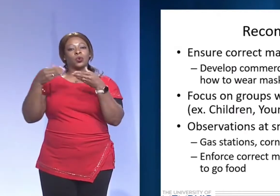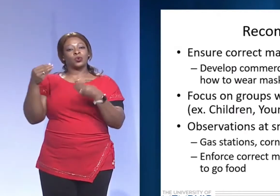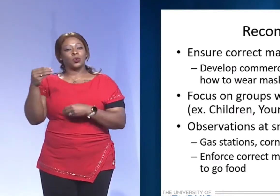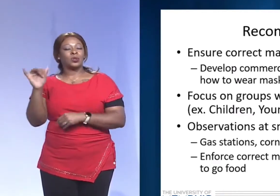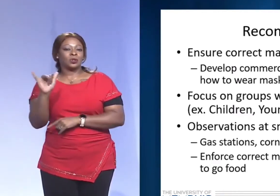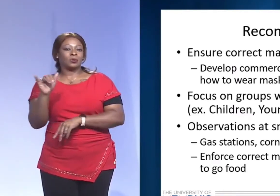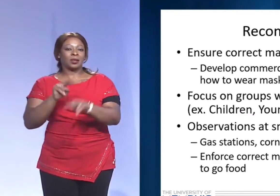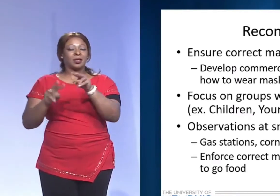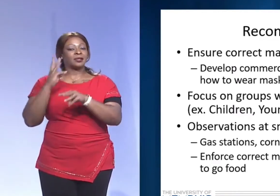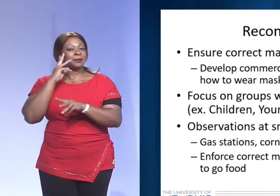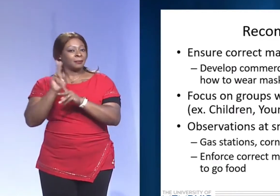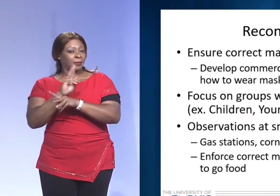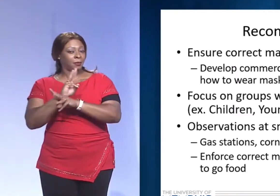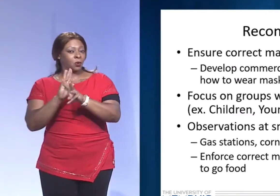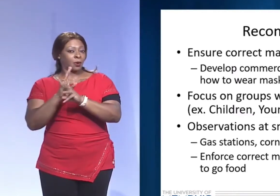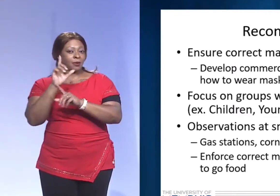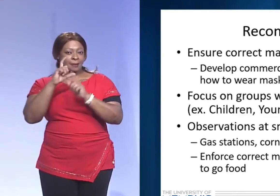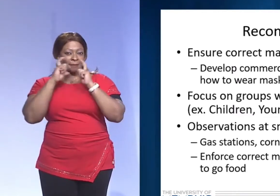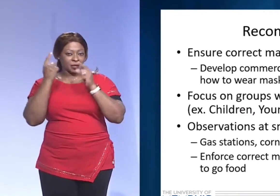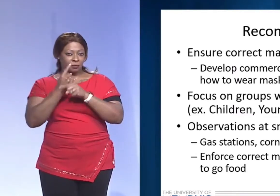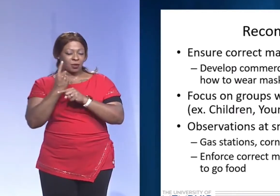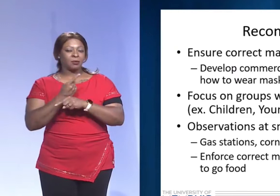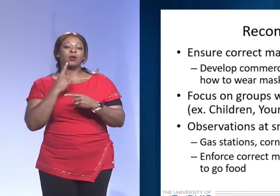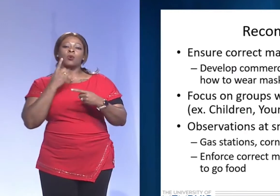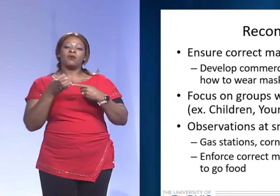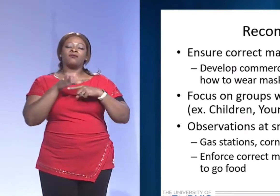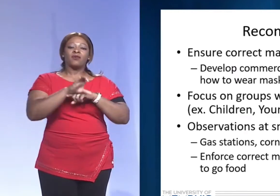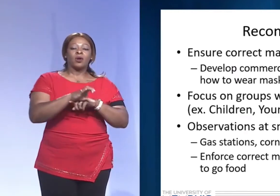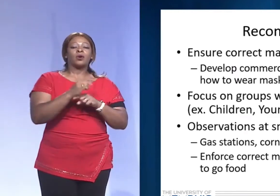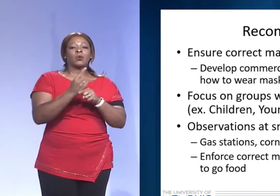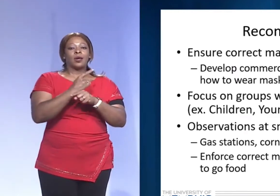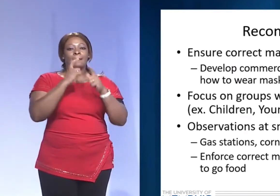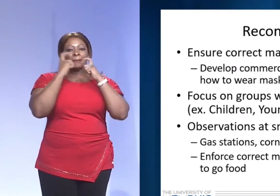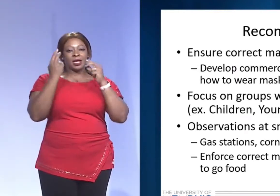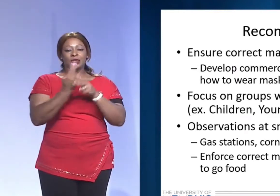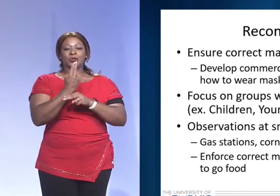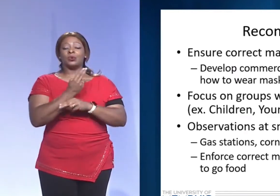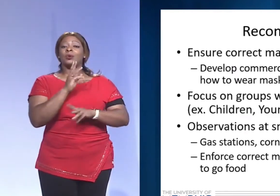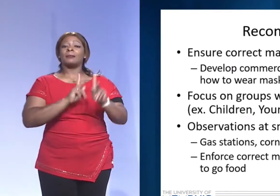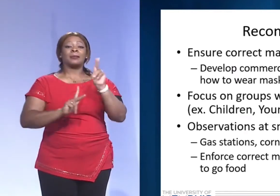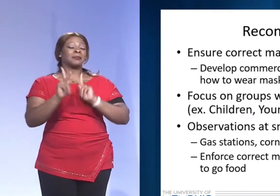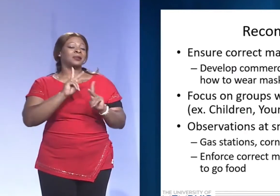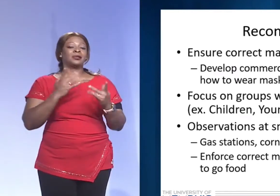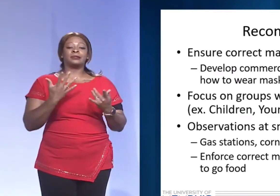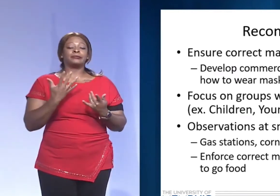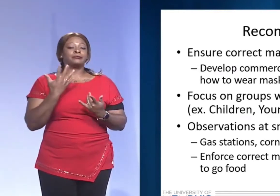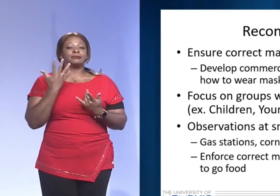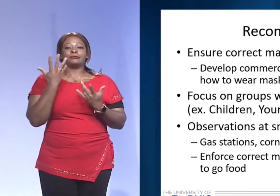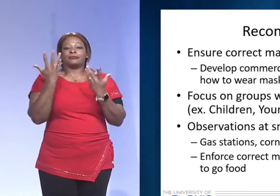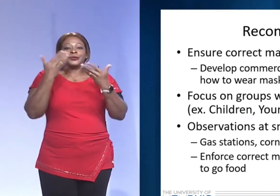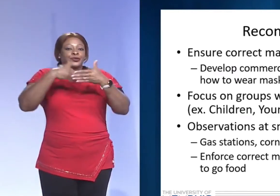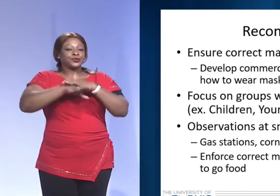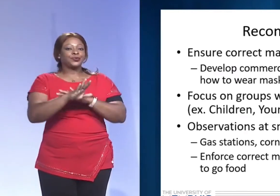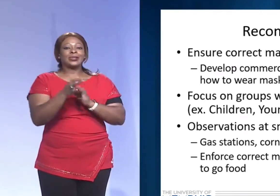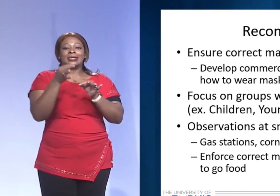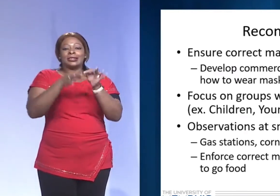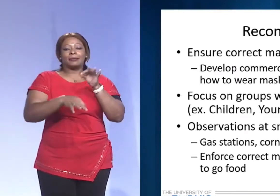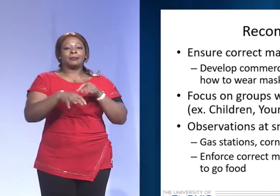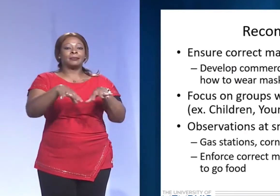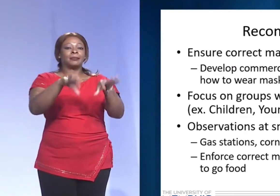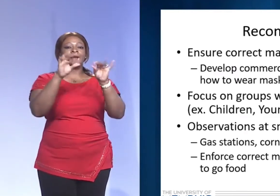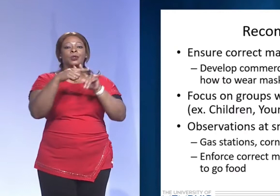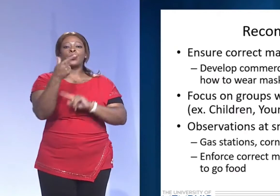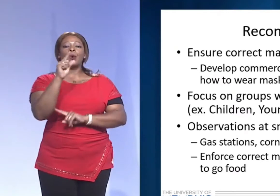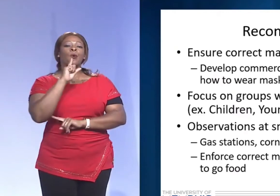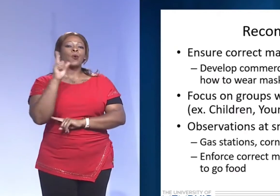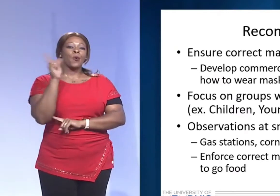well. We should also enforce correct mask usage, even when people are just going in to pick up to-go food, just